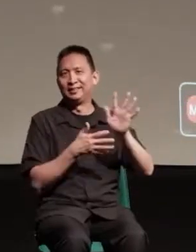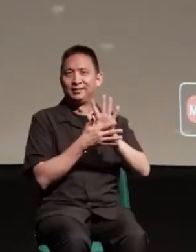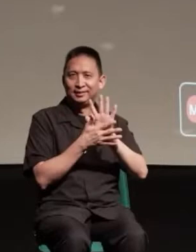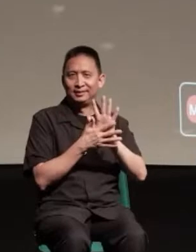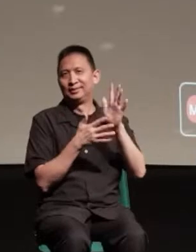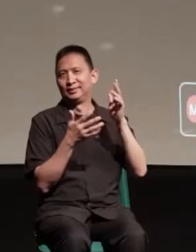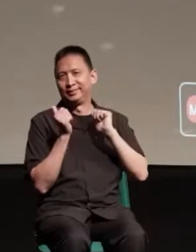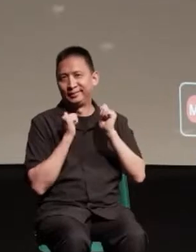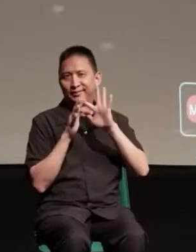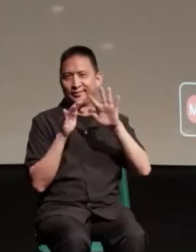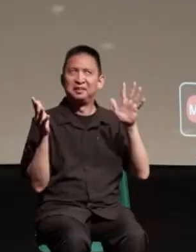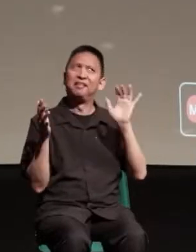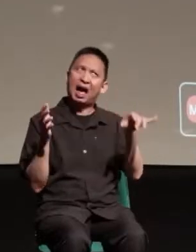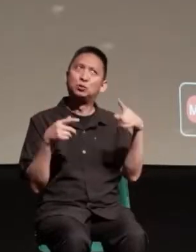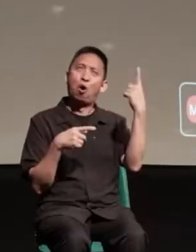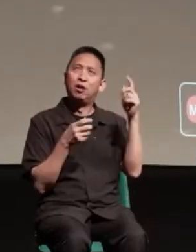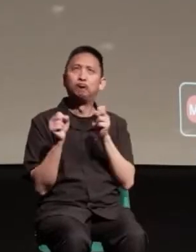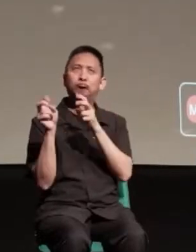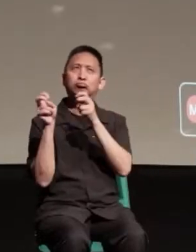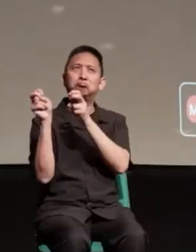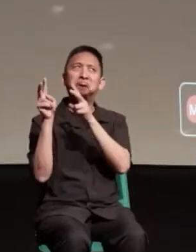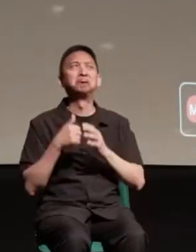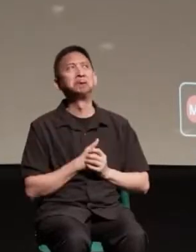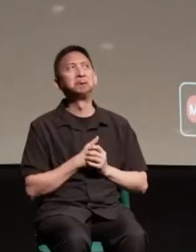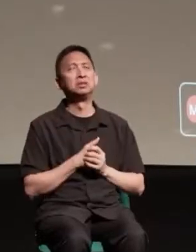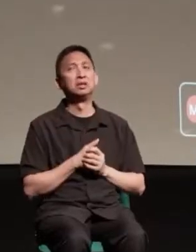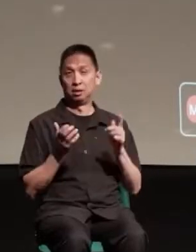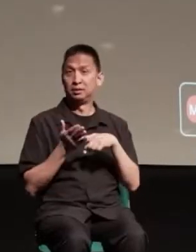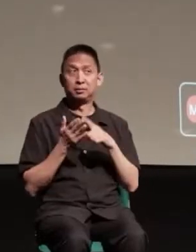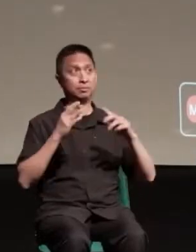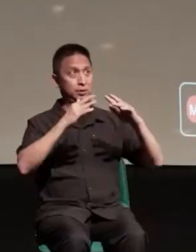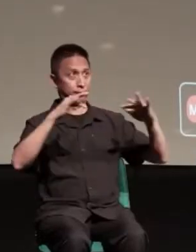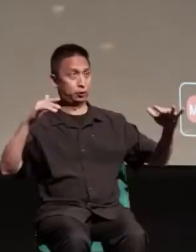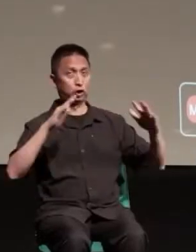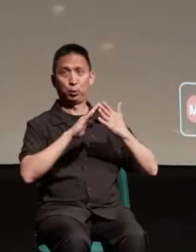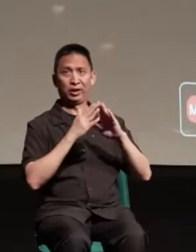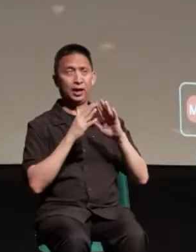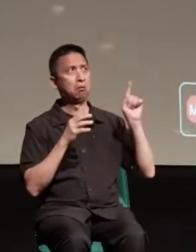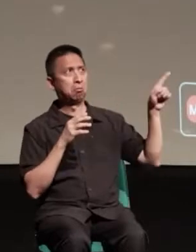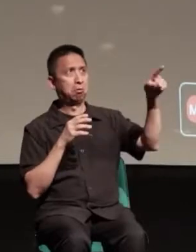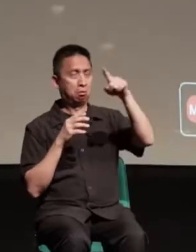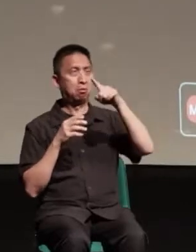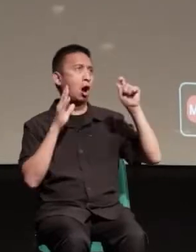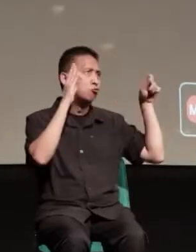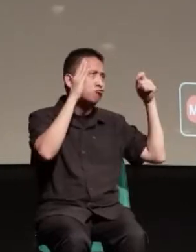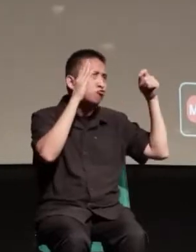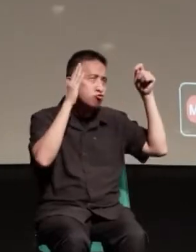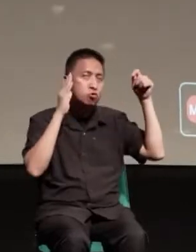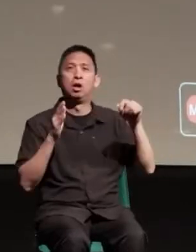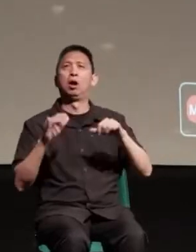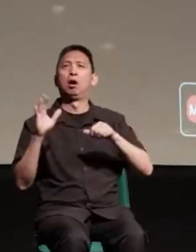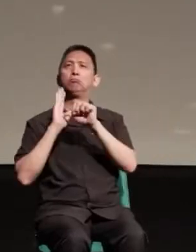a place where stories from diverse communities also are showcased and